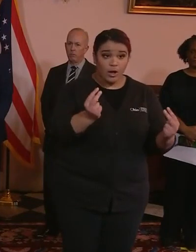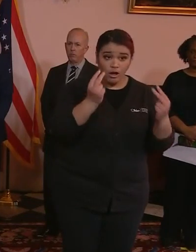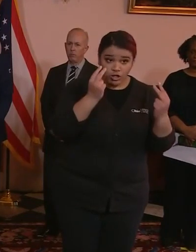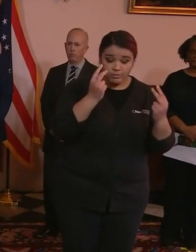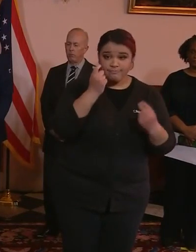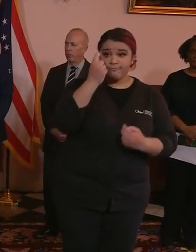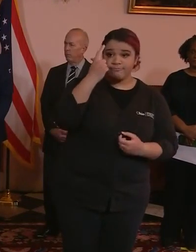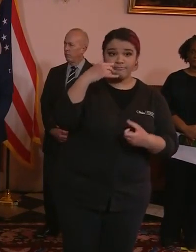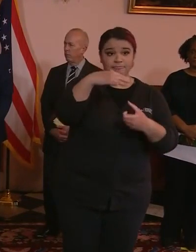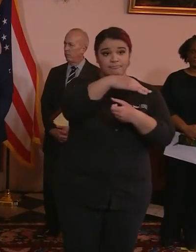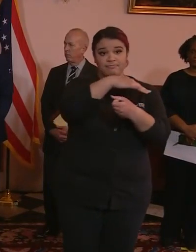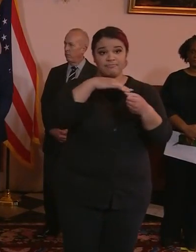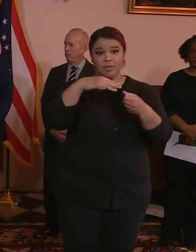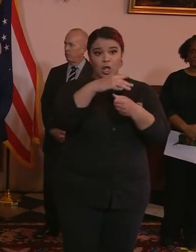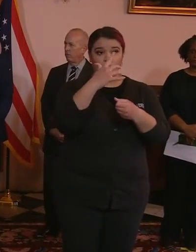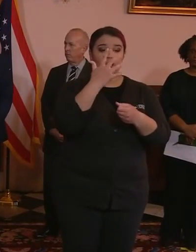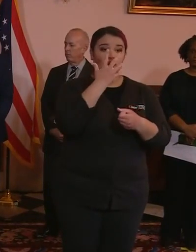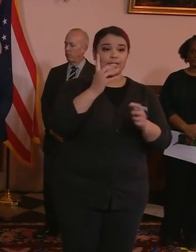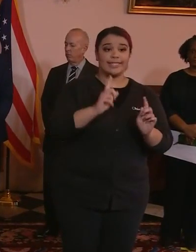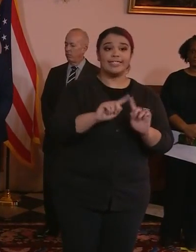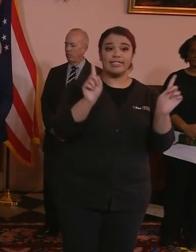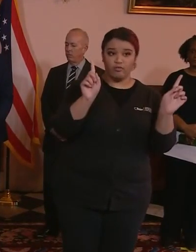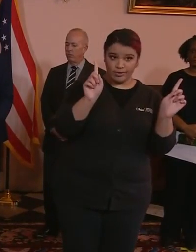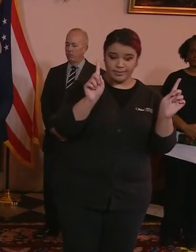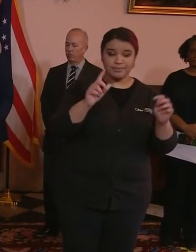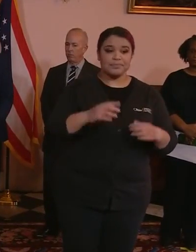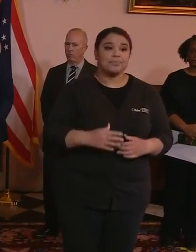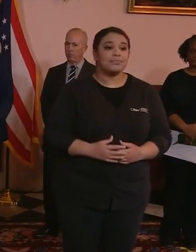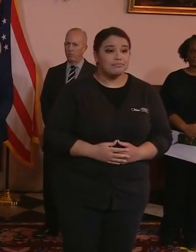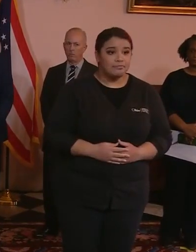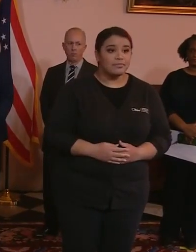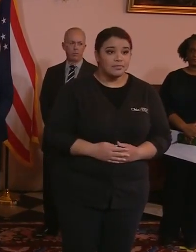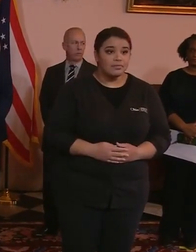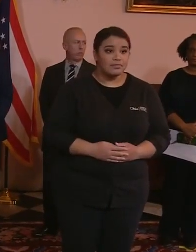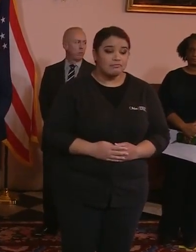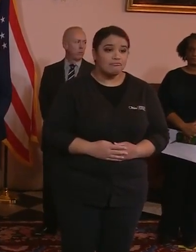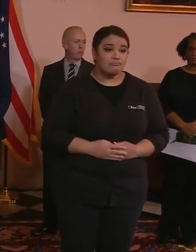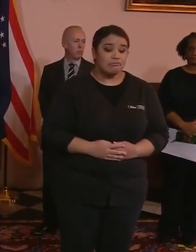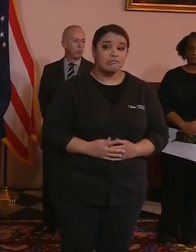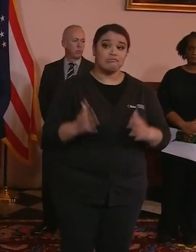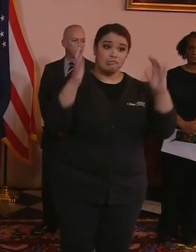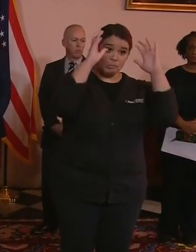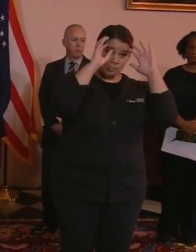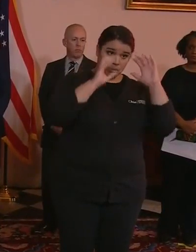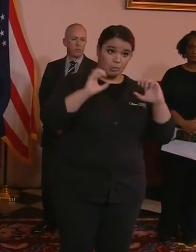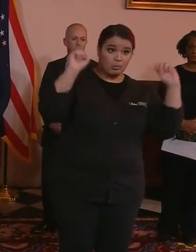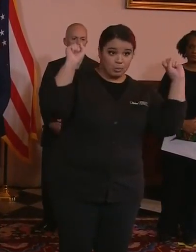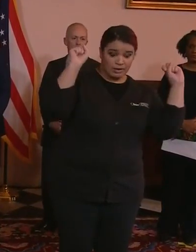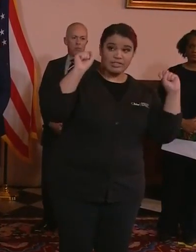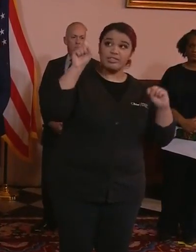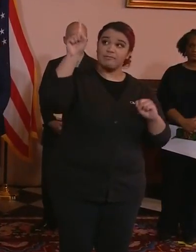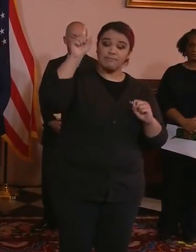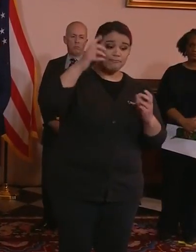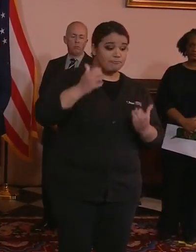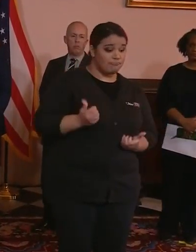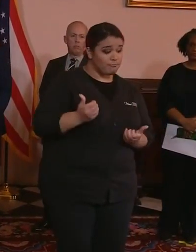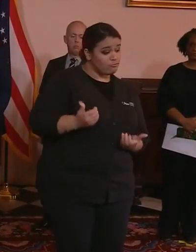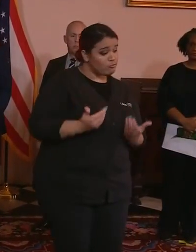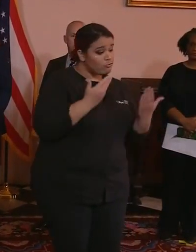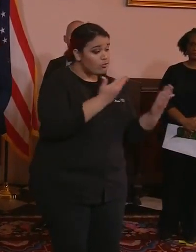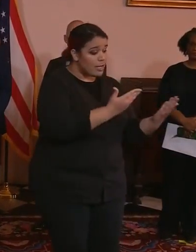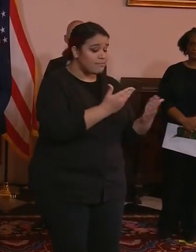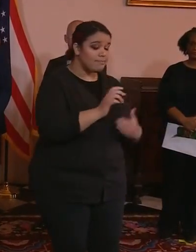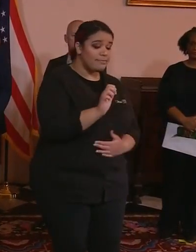We are working to comply and are complying with the suggestion from the President in regard to